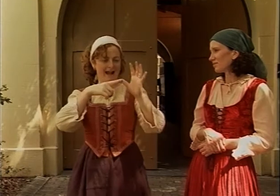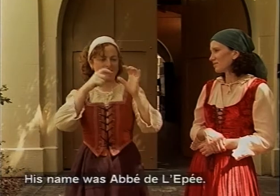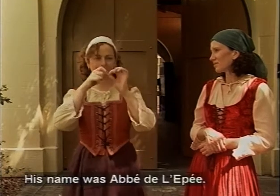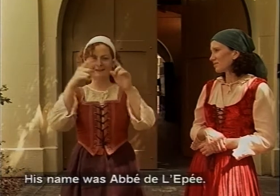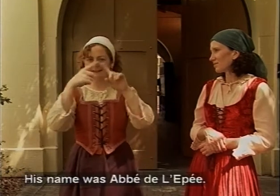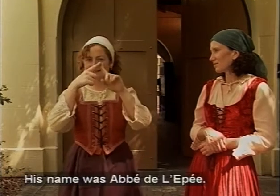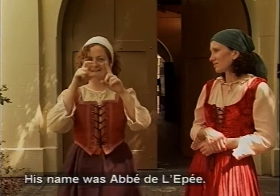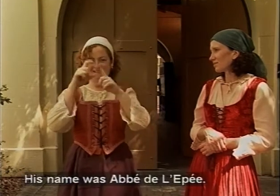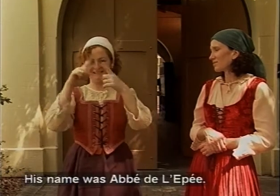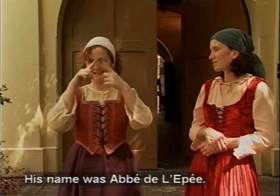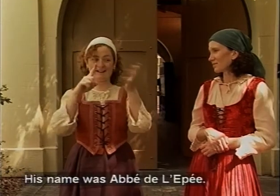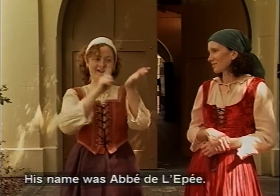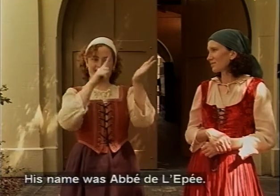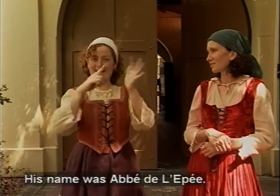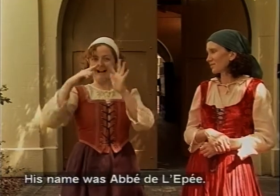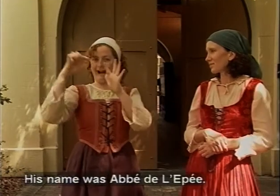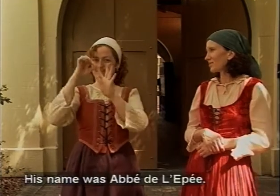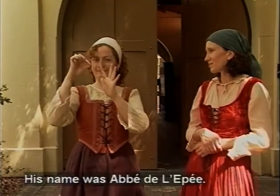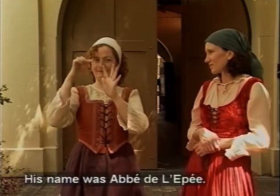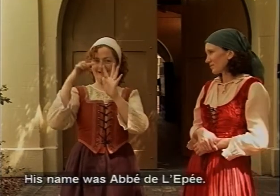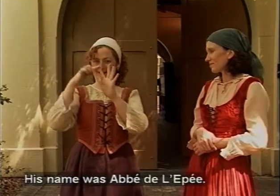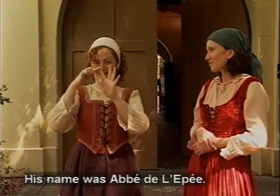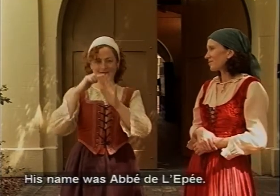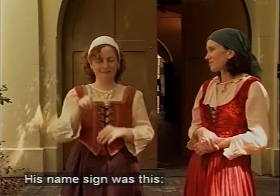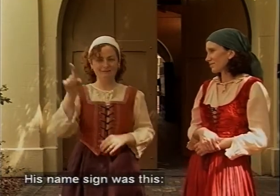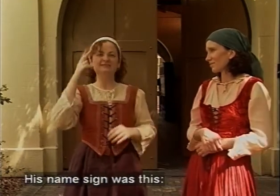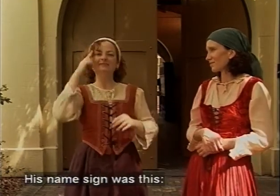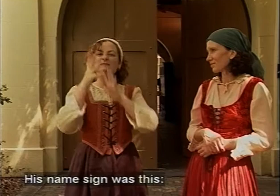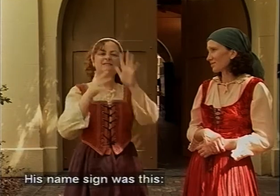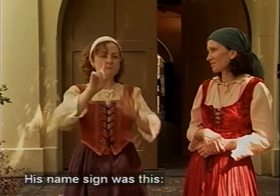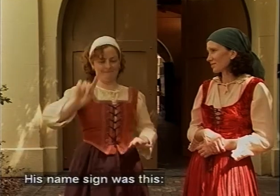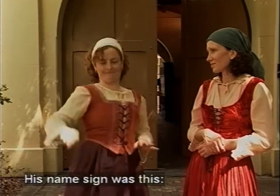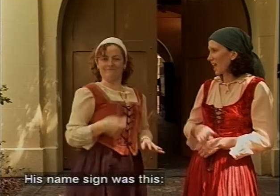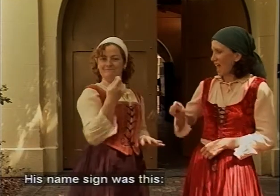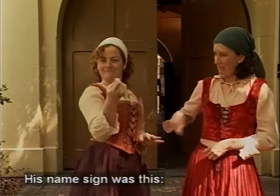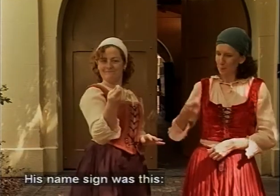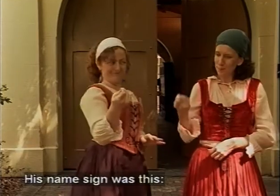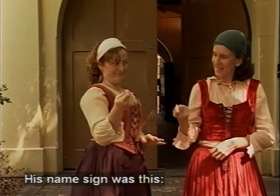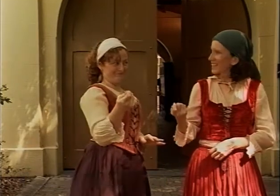His name was Abbé de l'Abbé. His name sign was this.